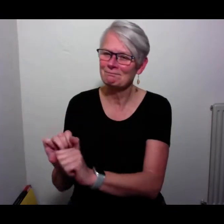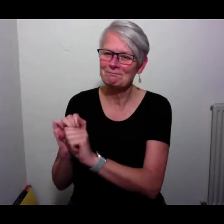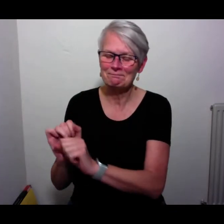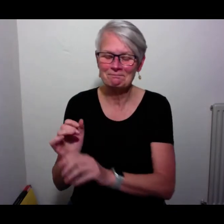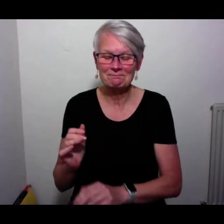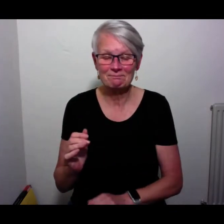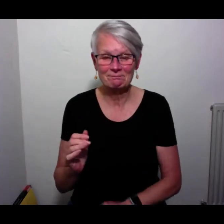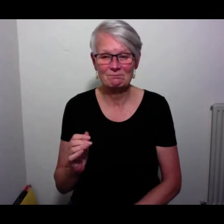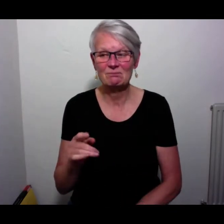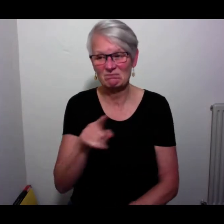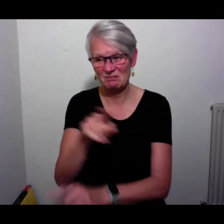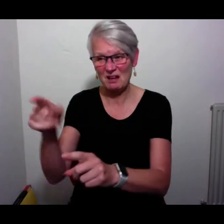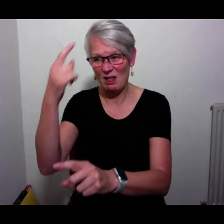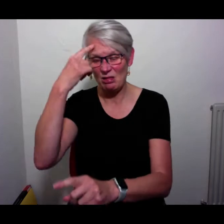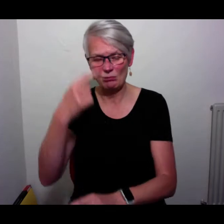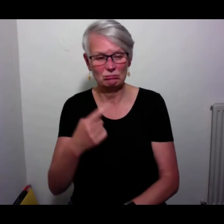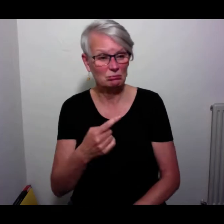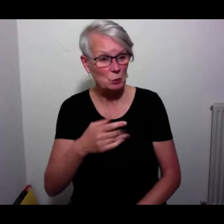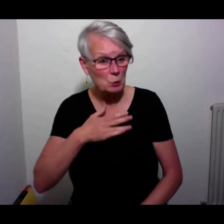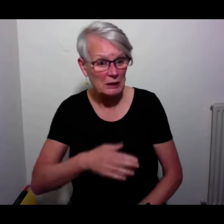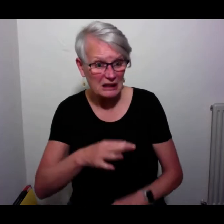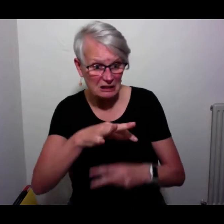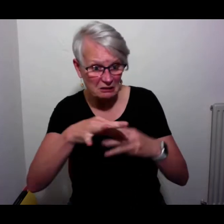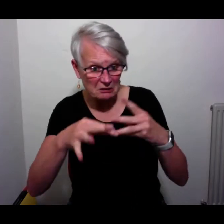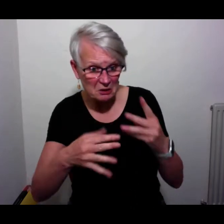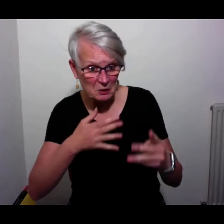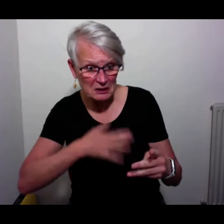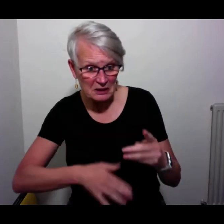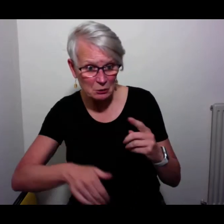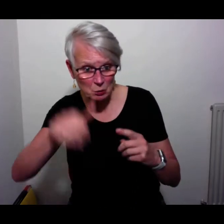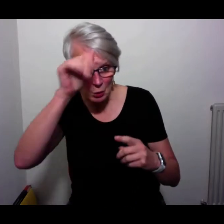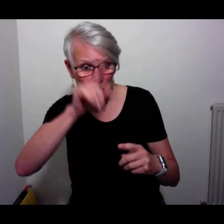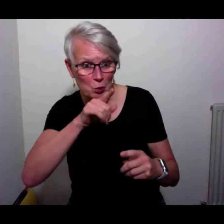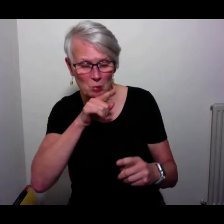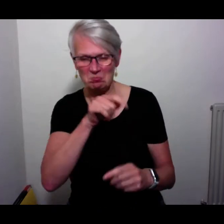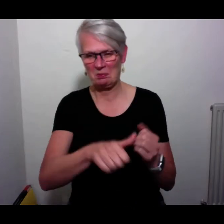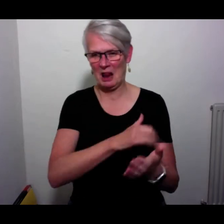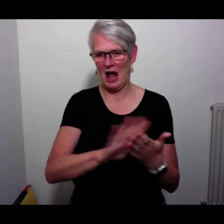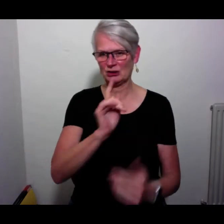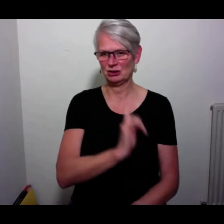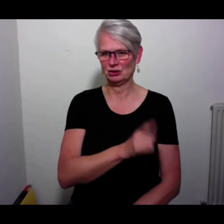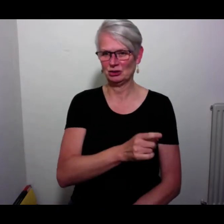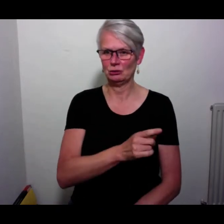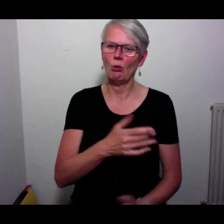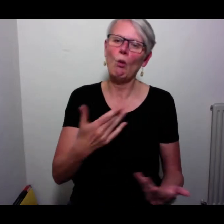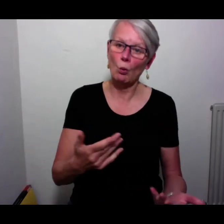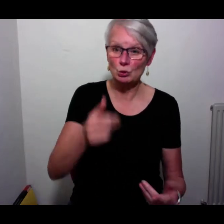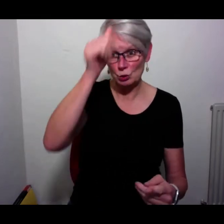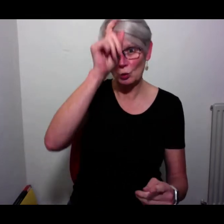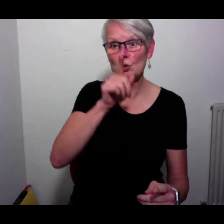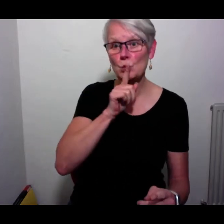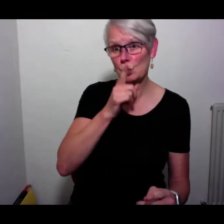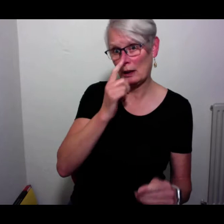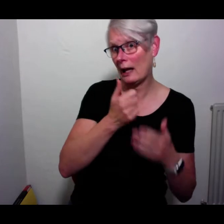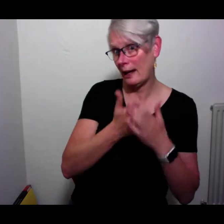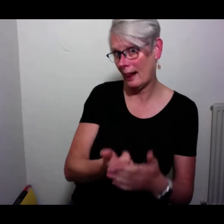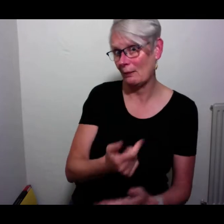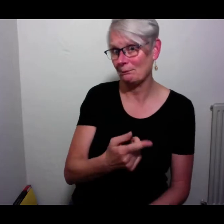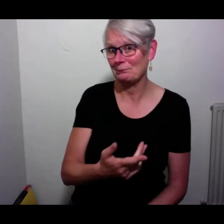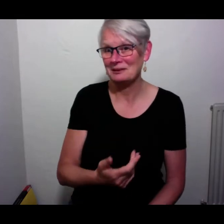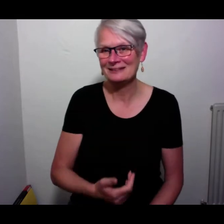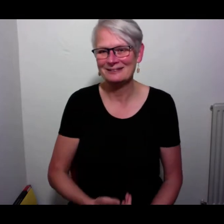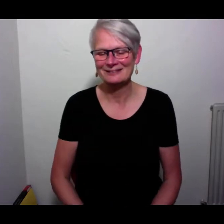If there's anyone who knows how to get something you need, it's Blanche. Or she knows a man or woman that can.